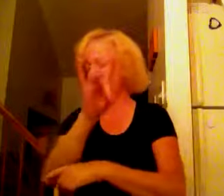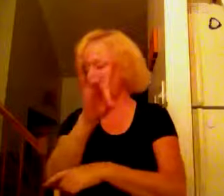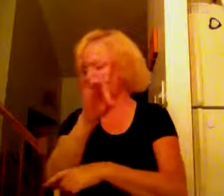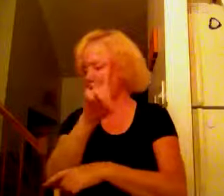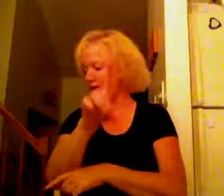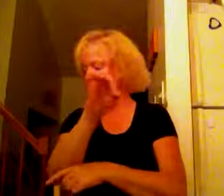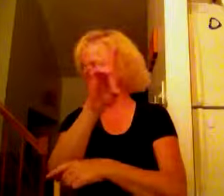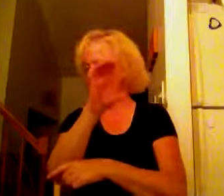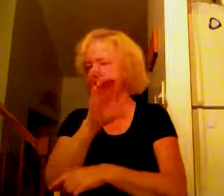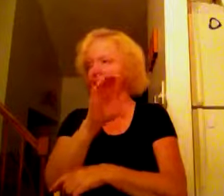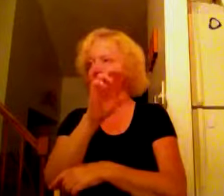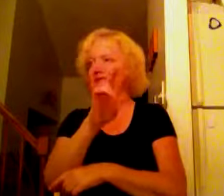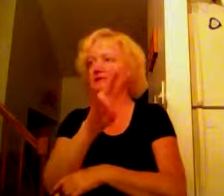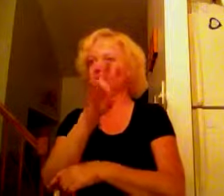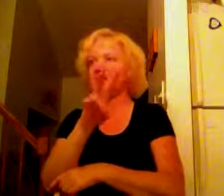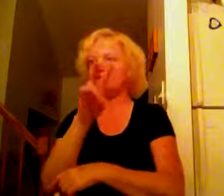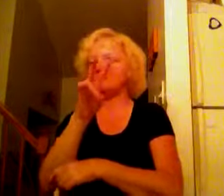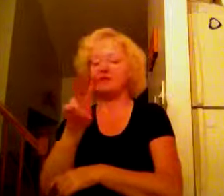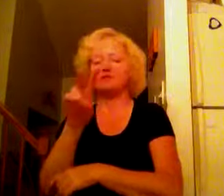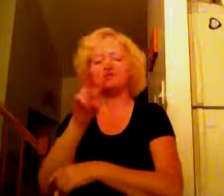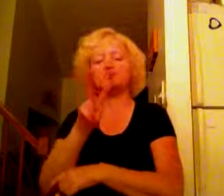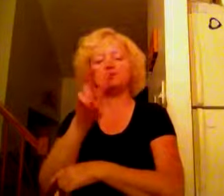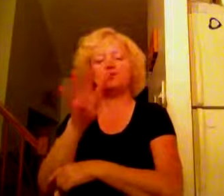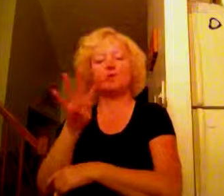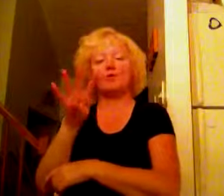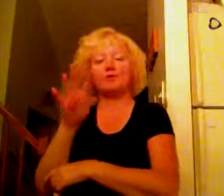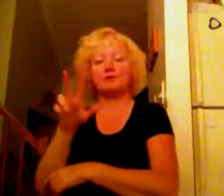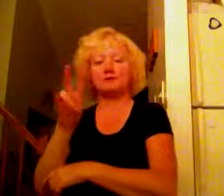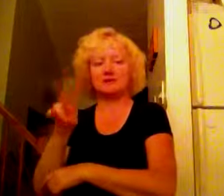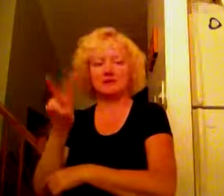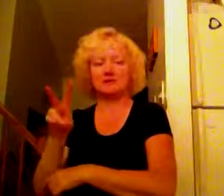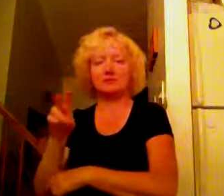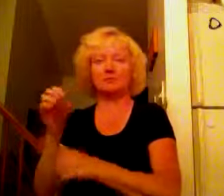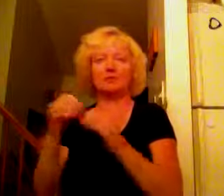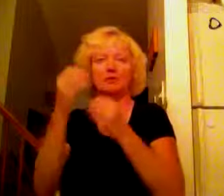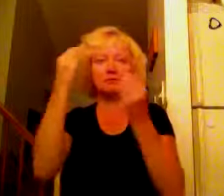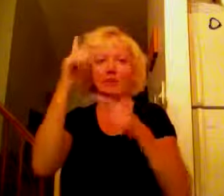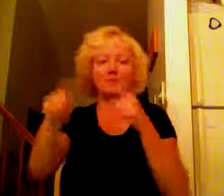1-800-777-2437. For more information on hepatitis B, contact your local health department.